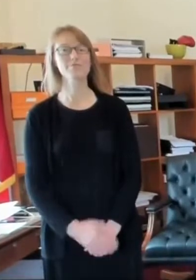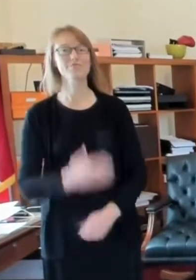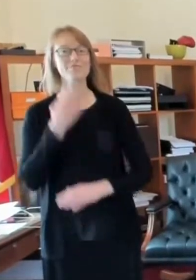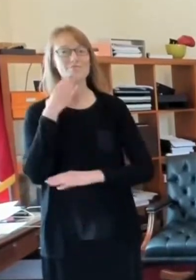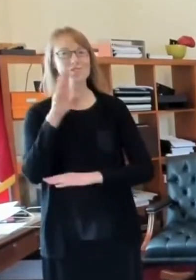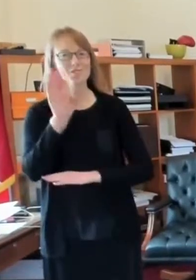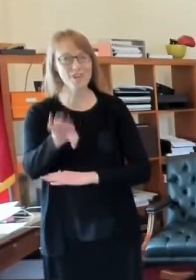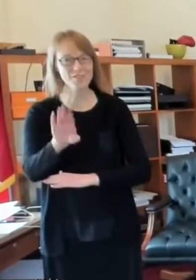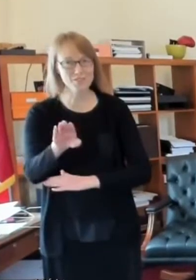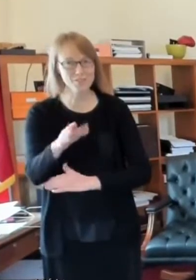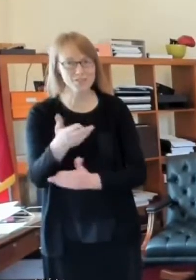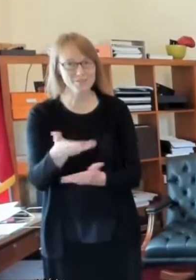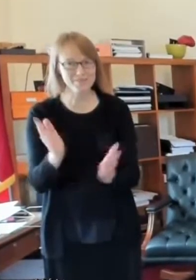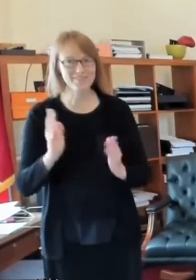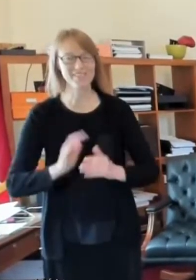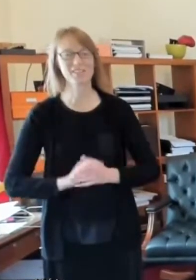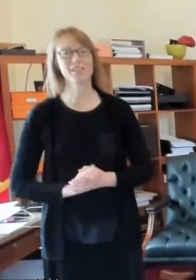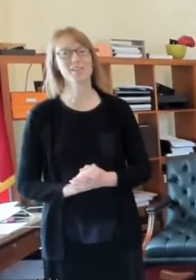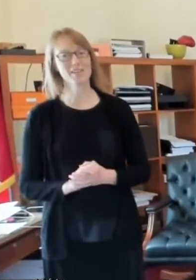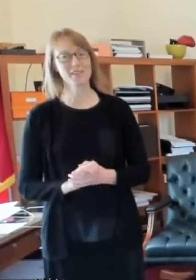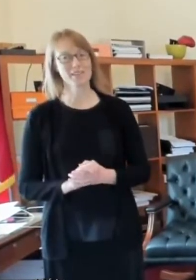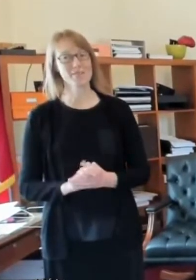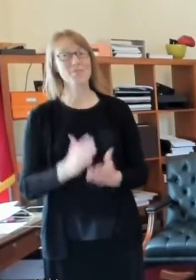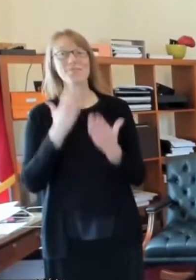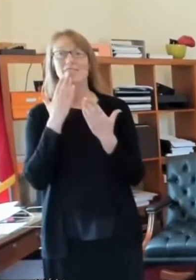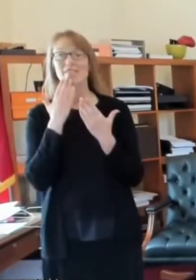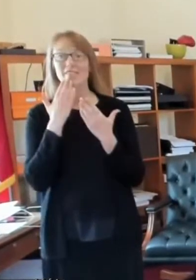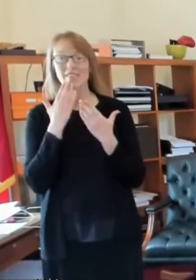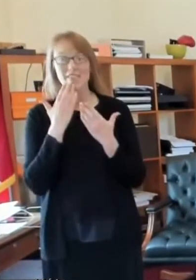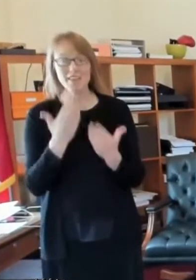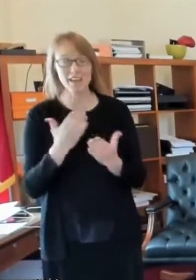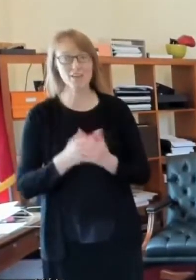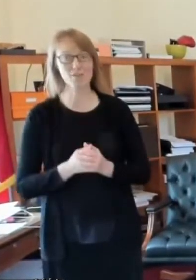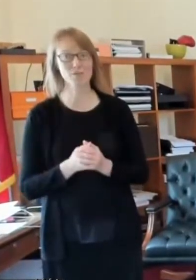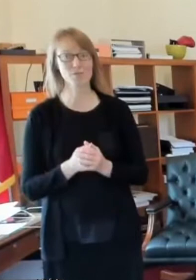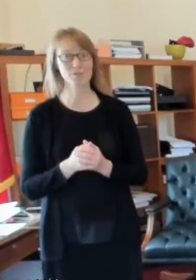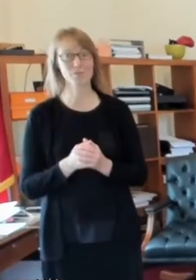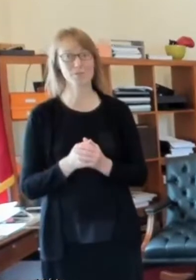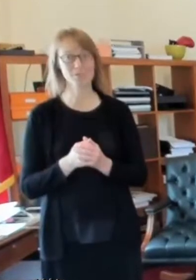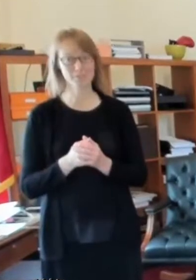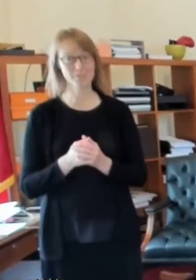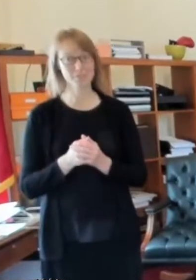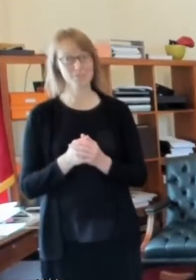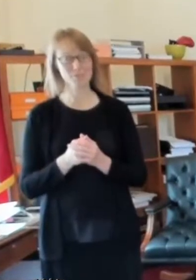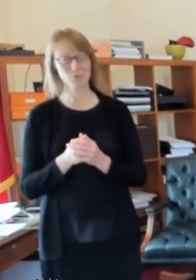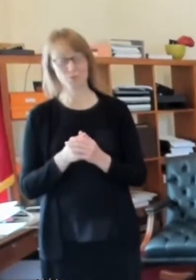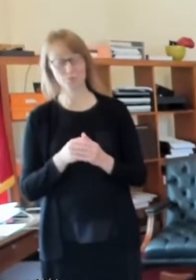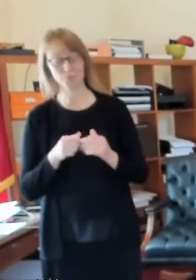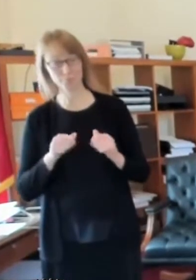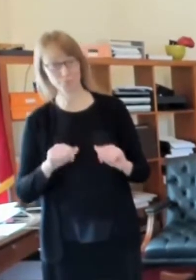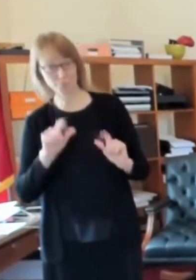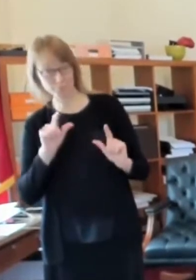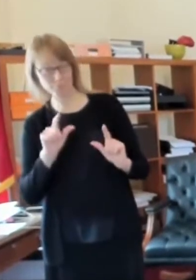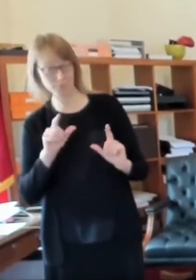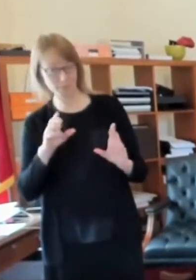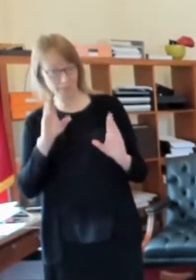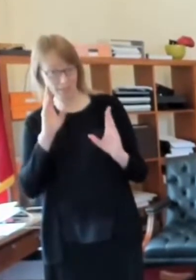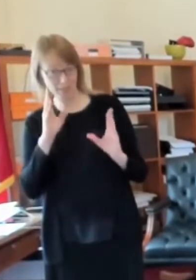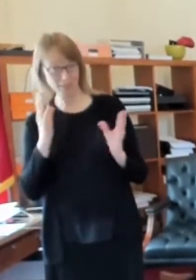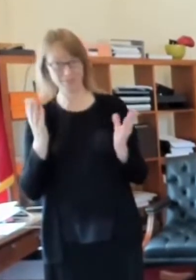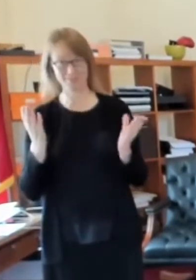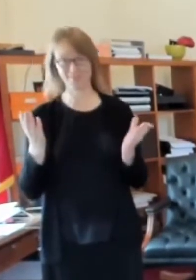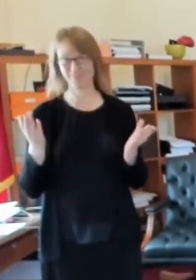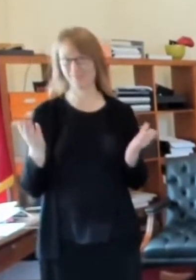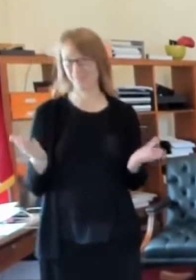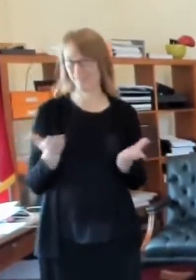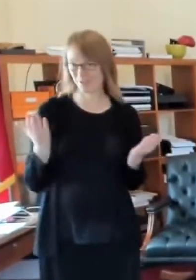Good afternoon, everyone. Thank you for being with us here on a Wednesday afternoon. I'm looking out the window